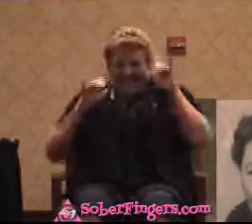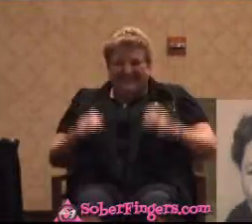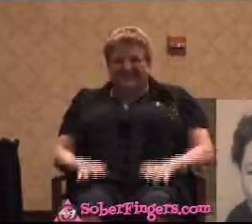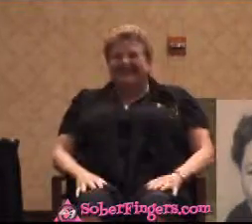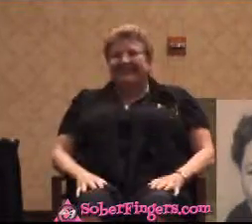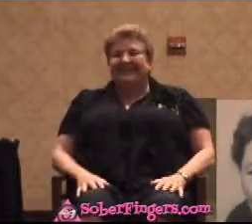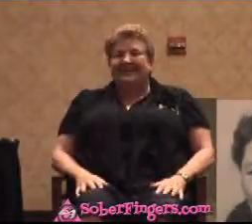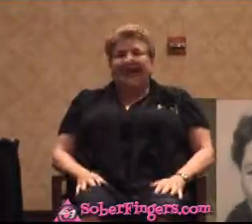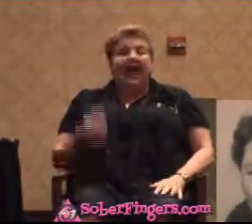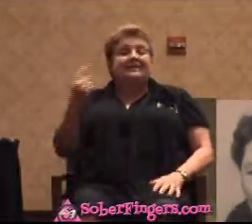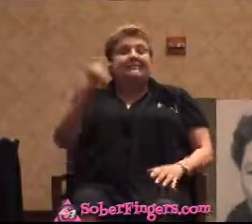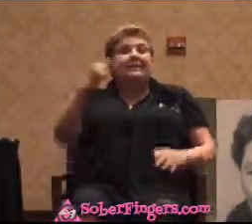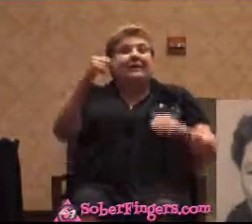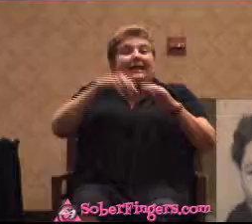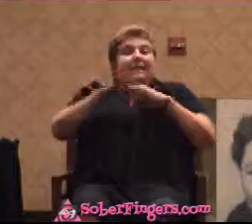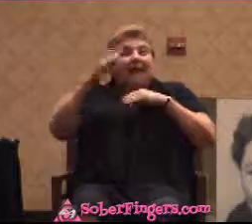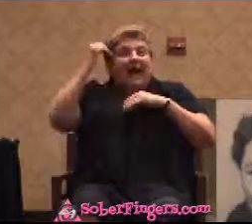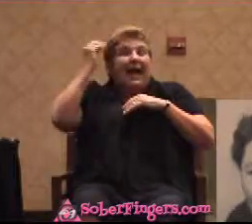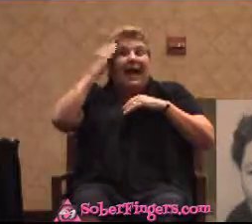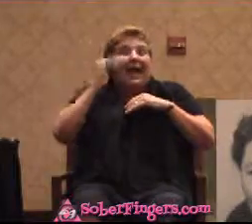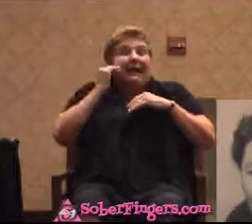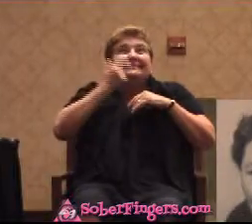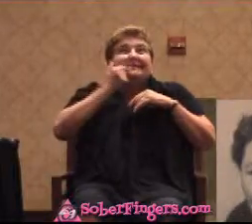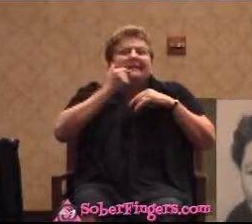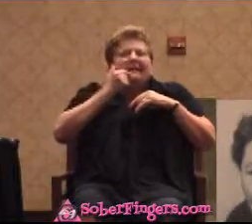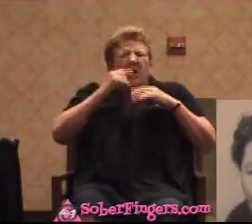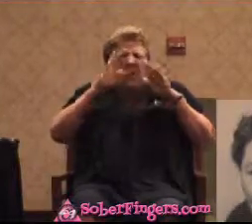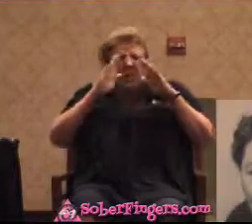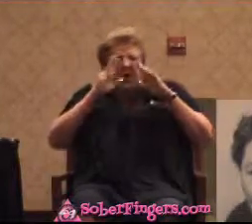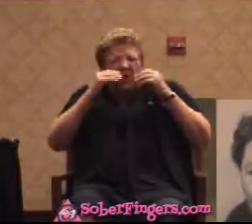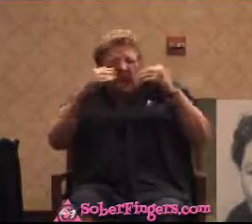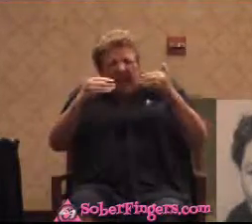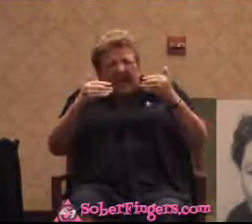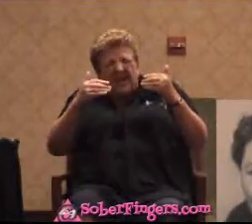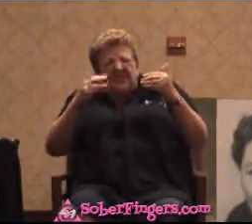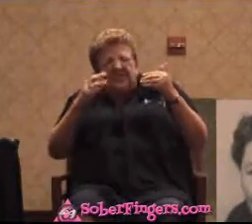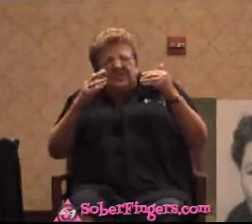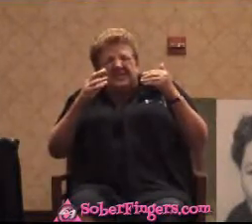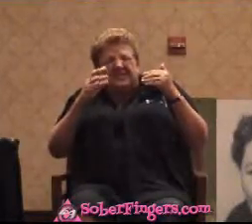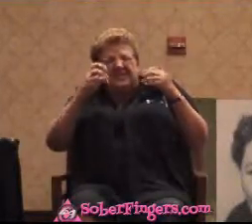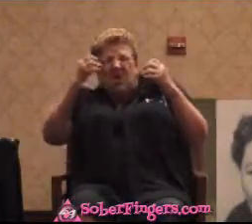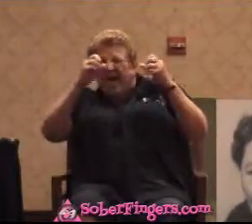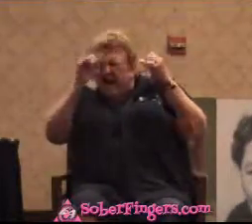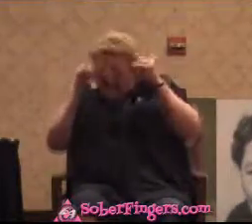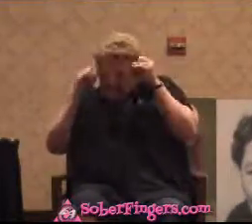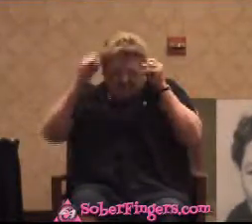And then somebody in that committee says, "Go ahead, reach up. Just reach to the left. Go ahead now."